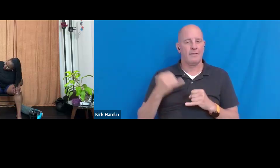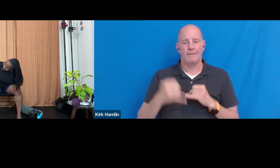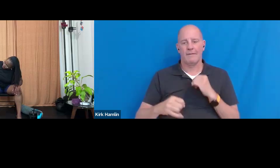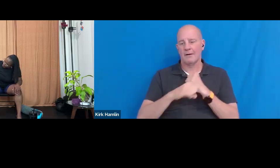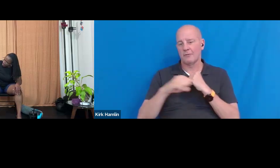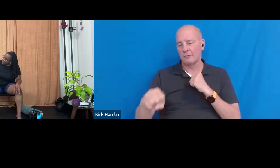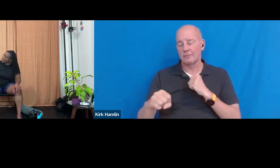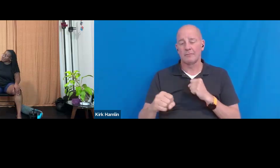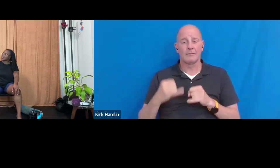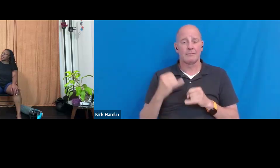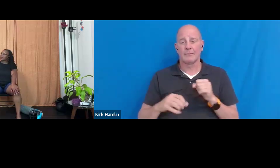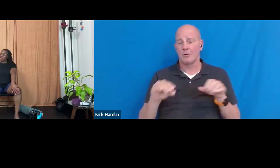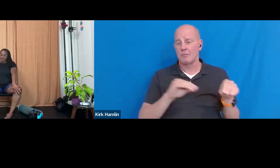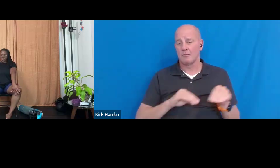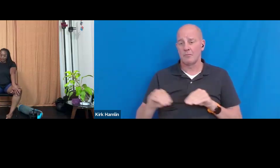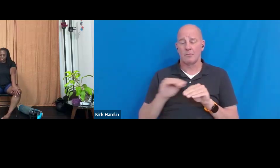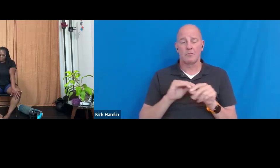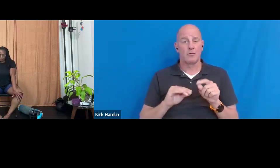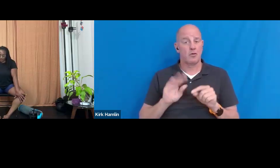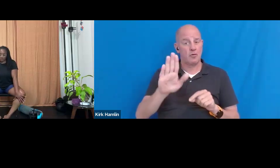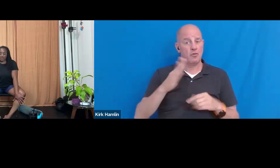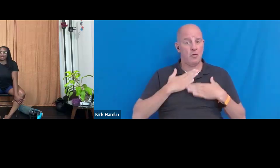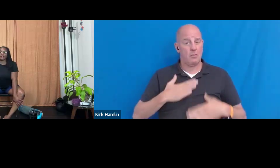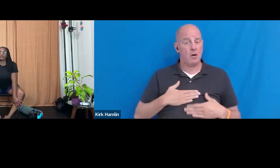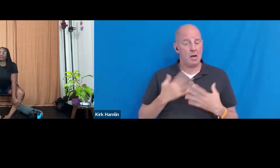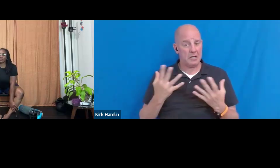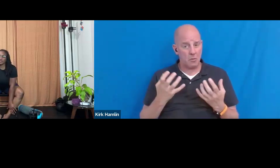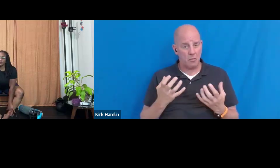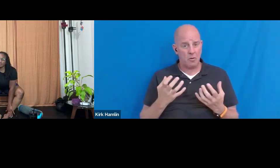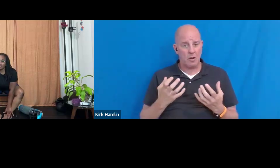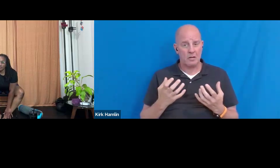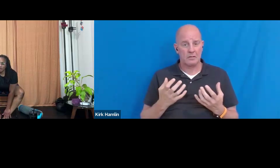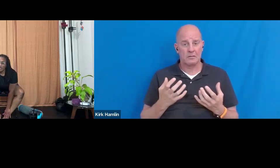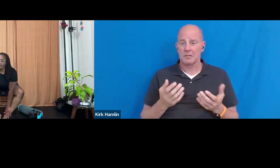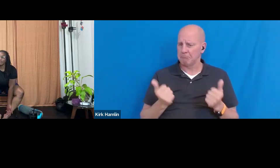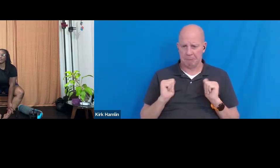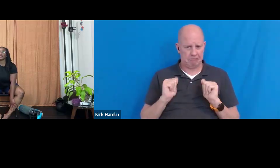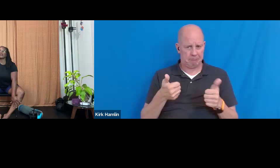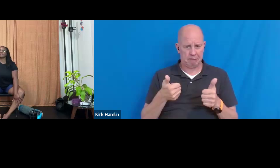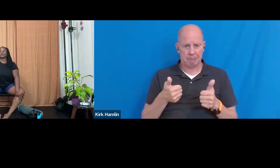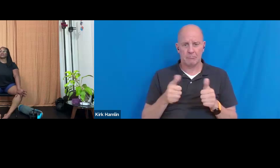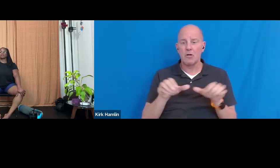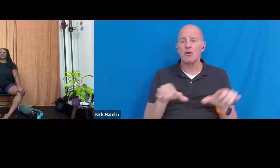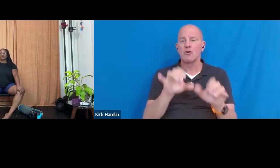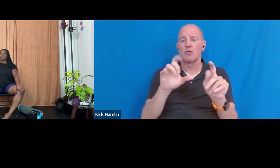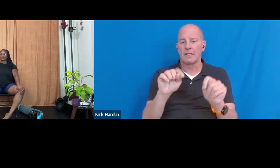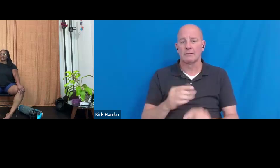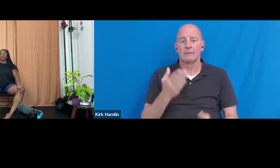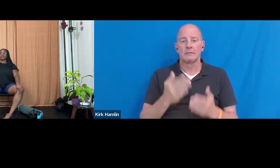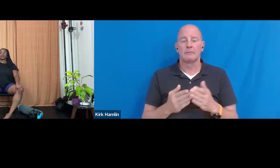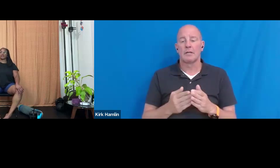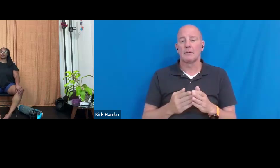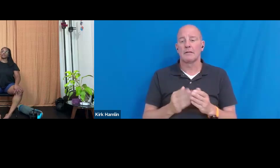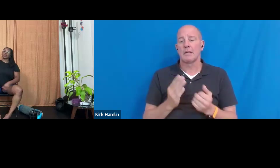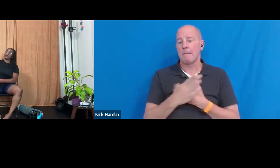you feel like your body is whispering or yelling for, go ahead and find it. Maybe it's a